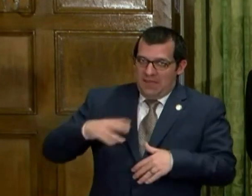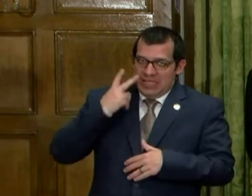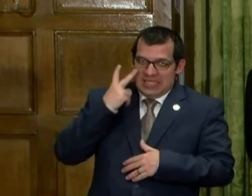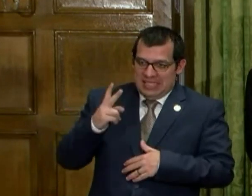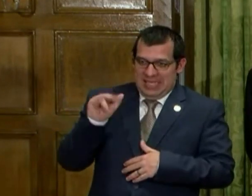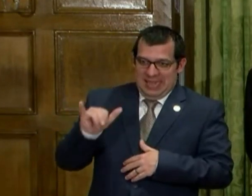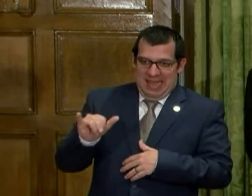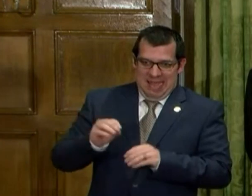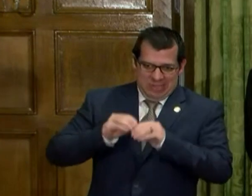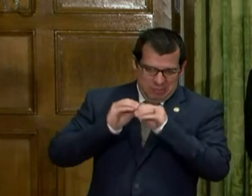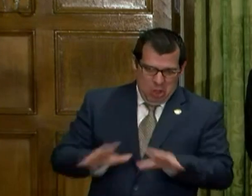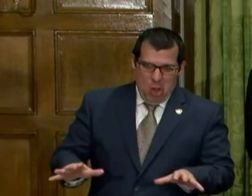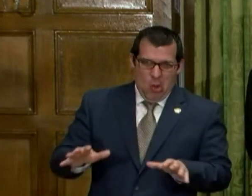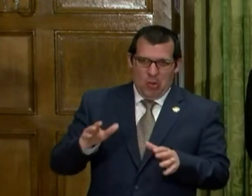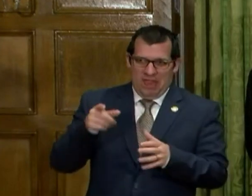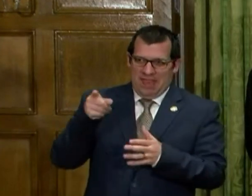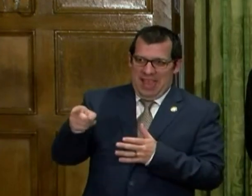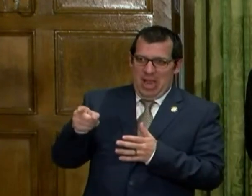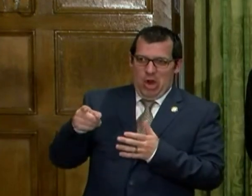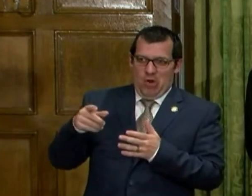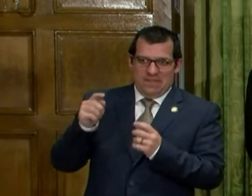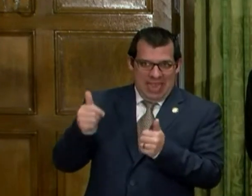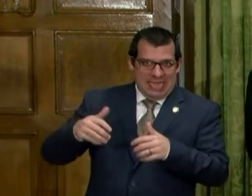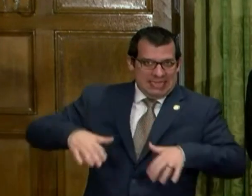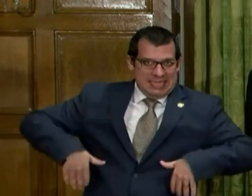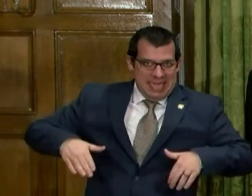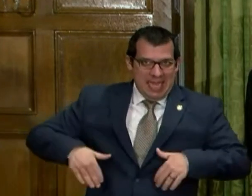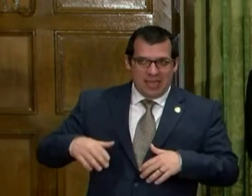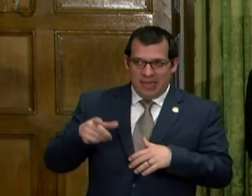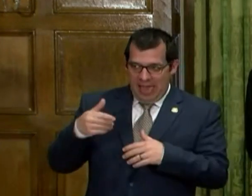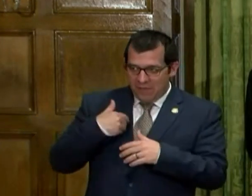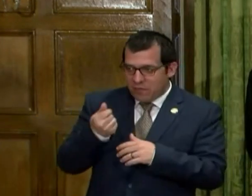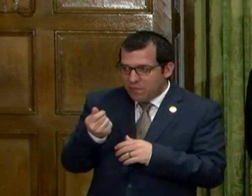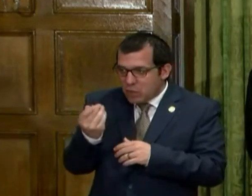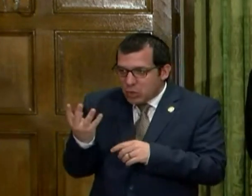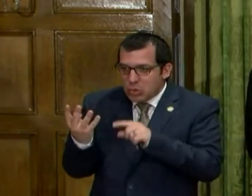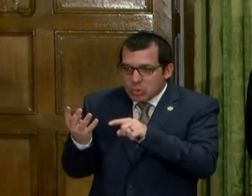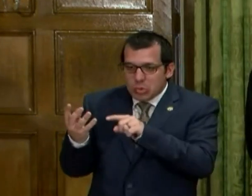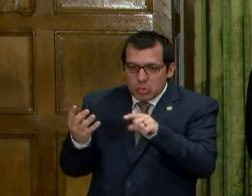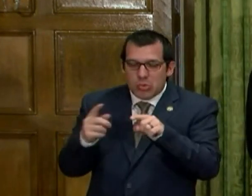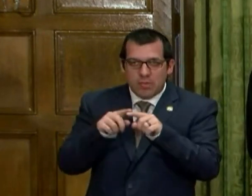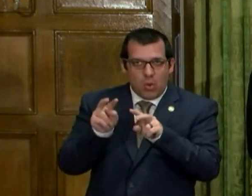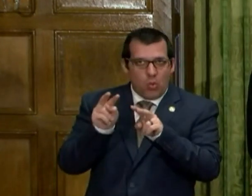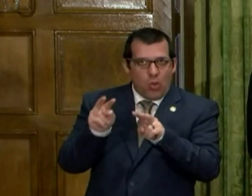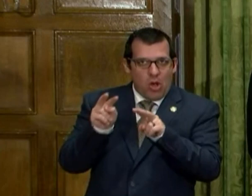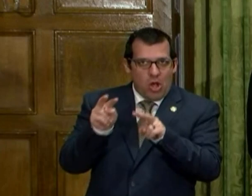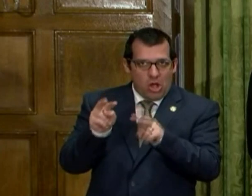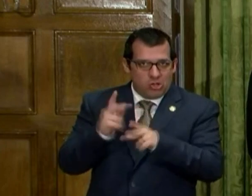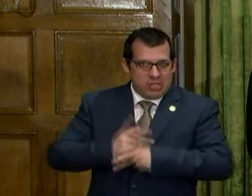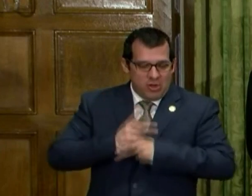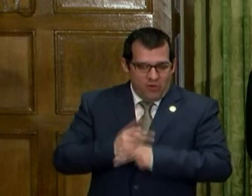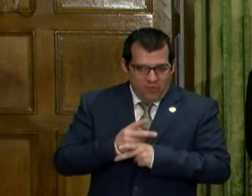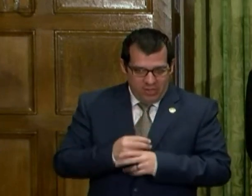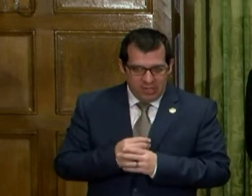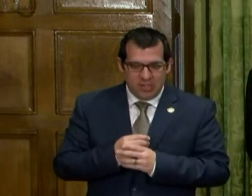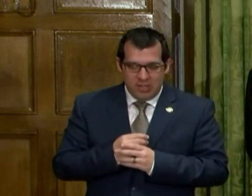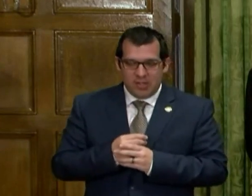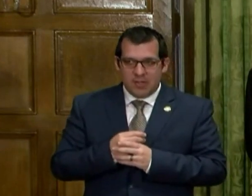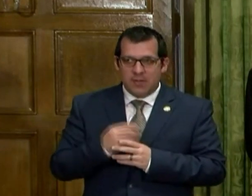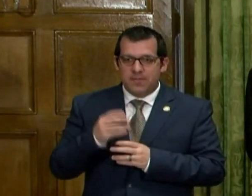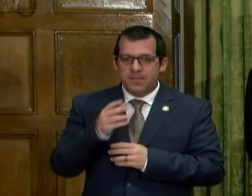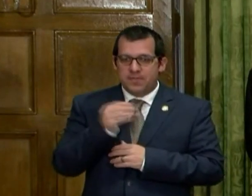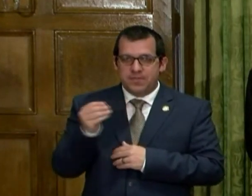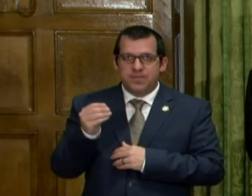spread in the nursing homes where we have positive cases, but it's something we're watching very carefully. In